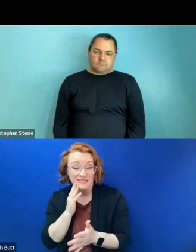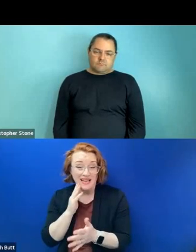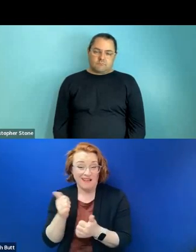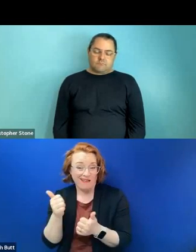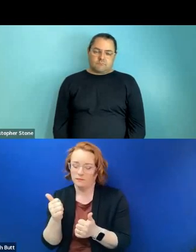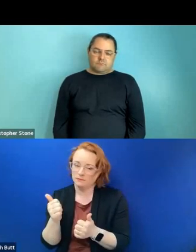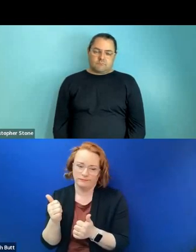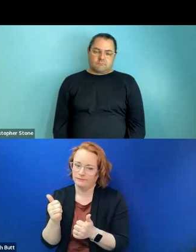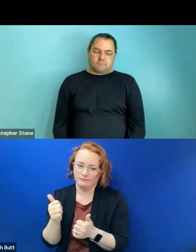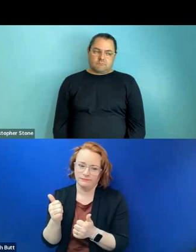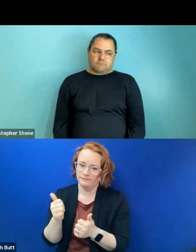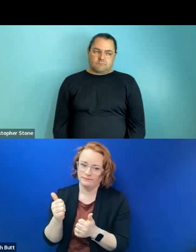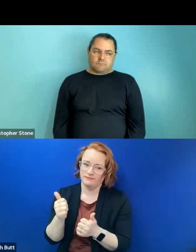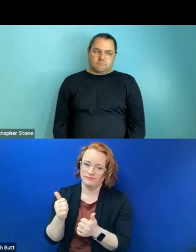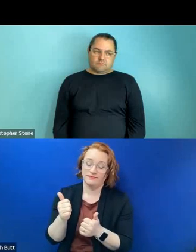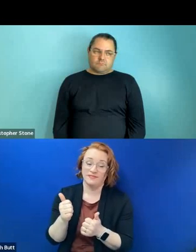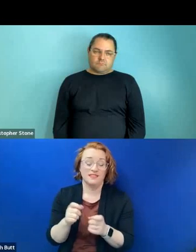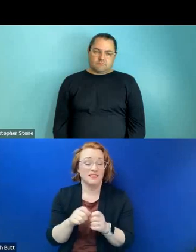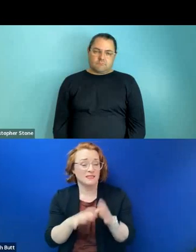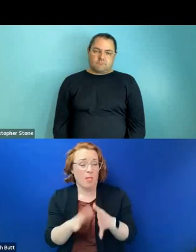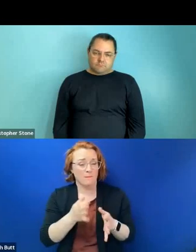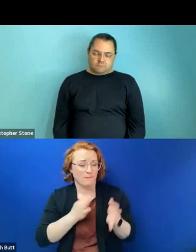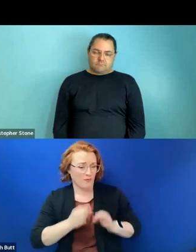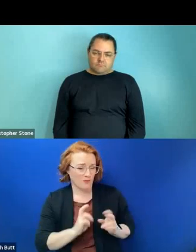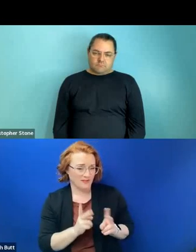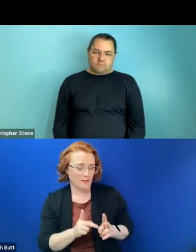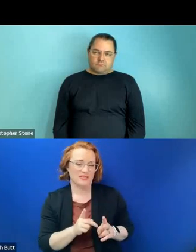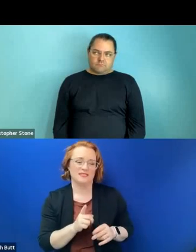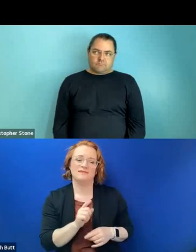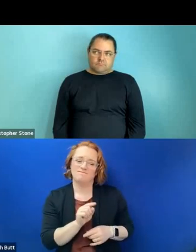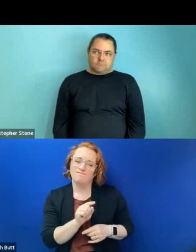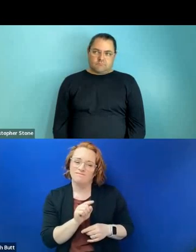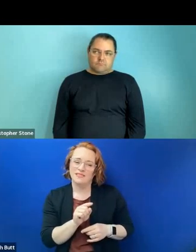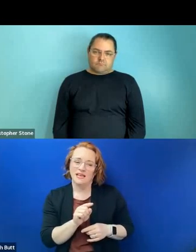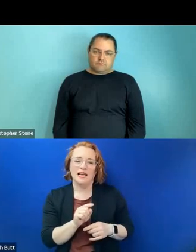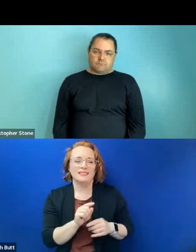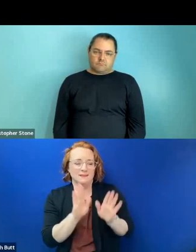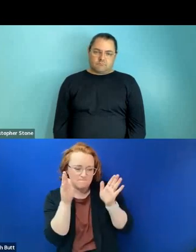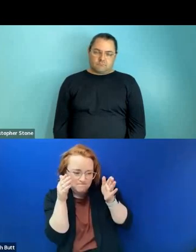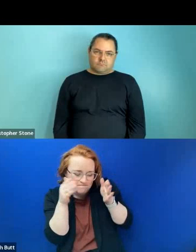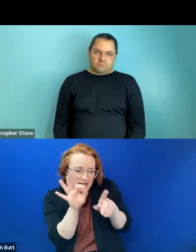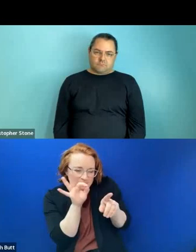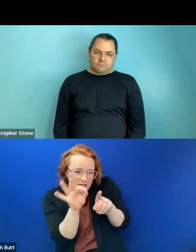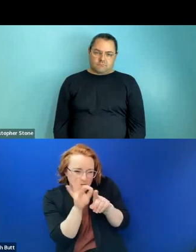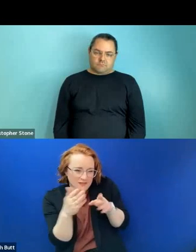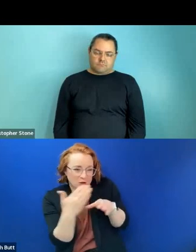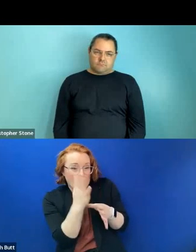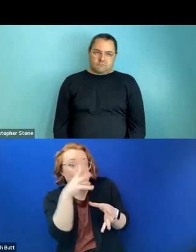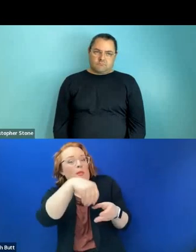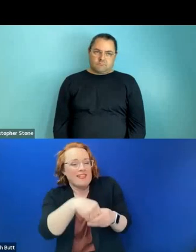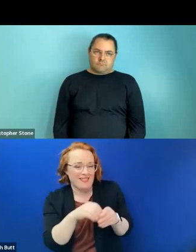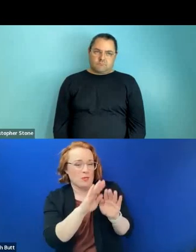really. And the same for performance interpreting. It's a niche job within our job.